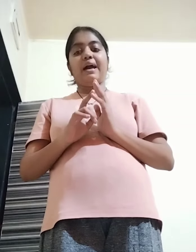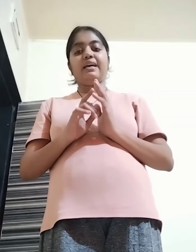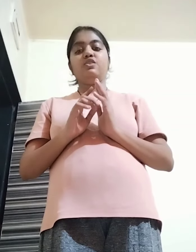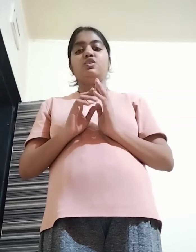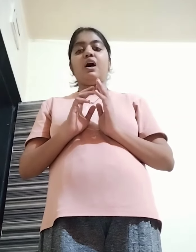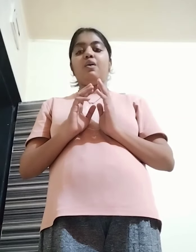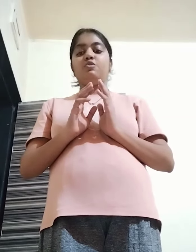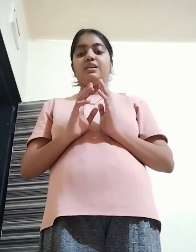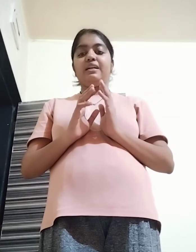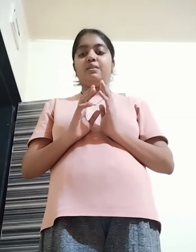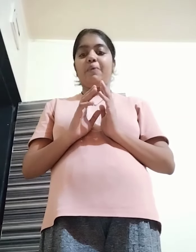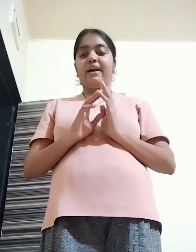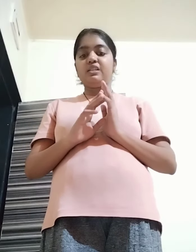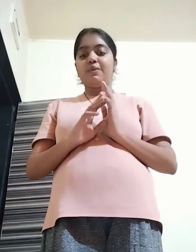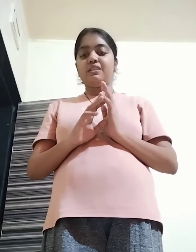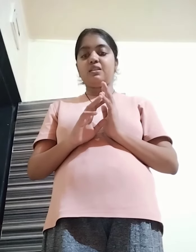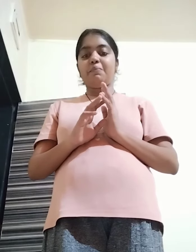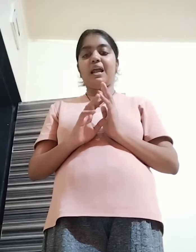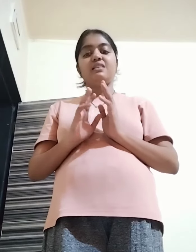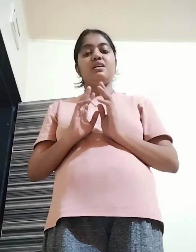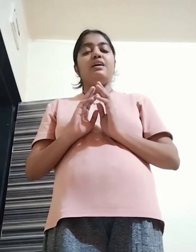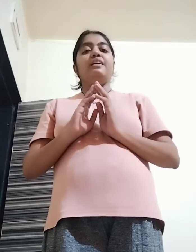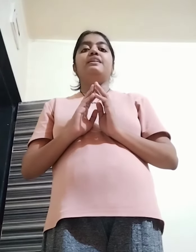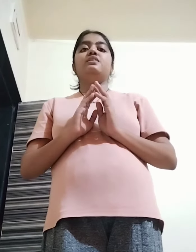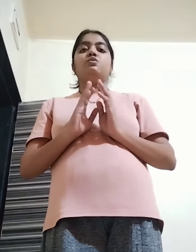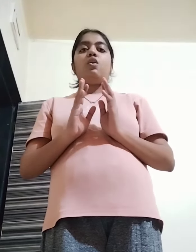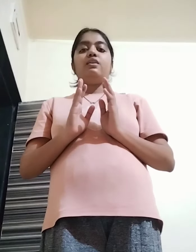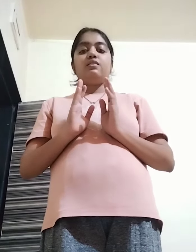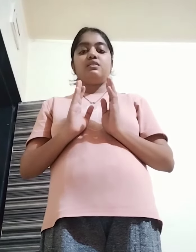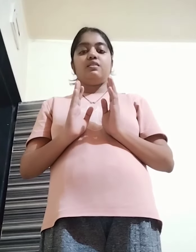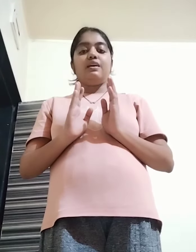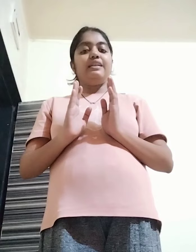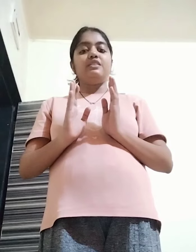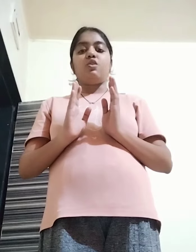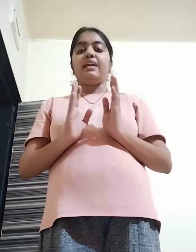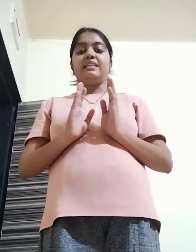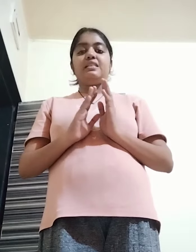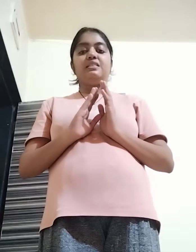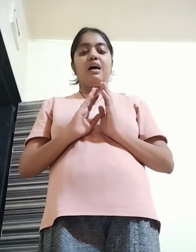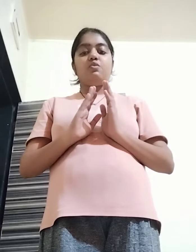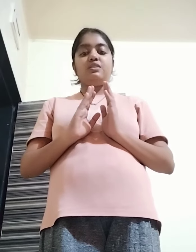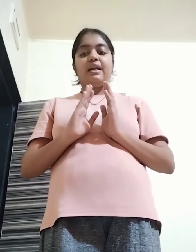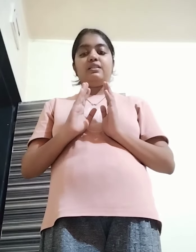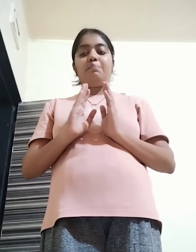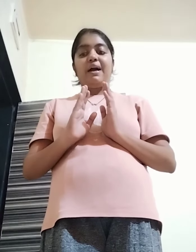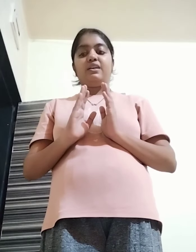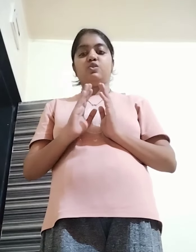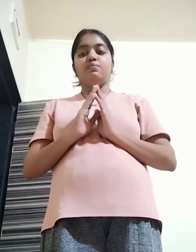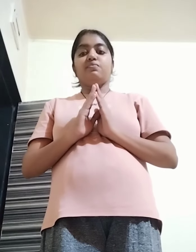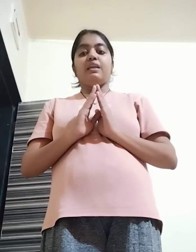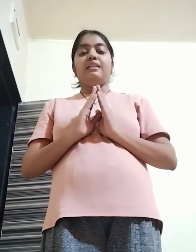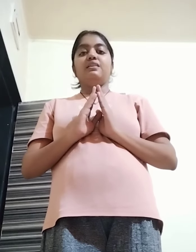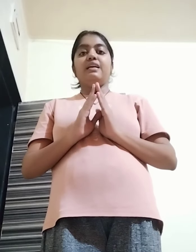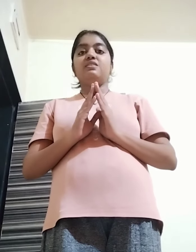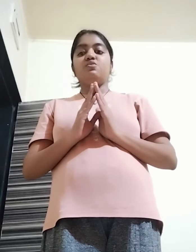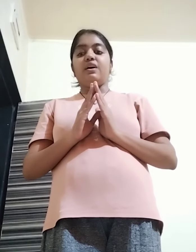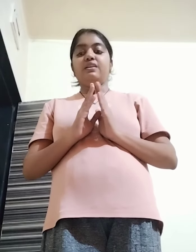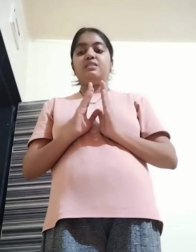package, outside the package by the subclass. It is not accessed outside the package. And the next one is